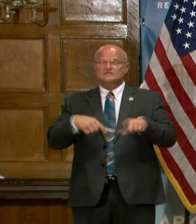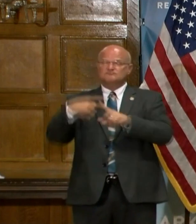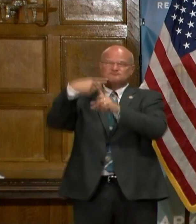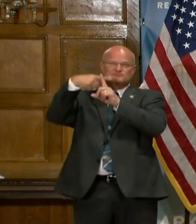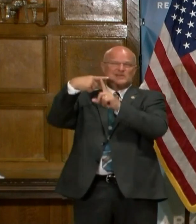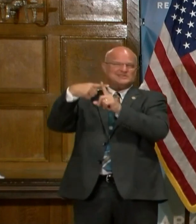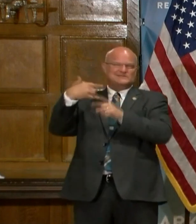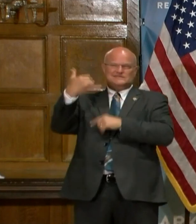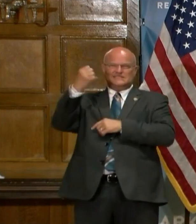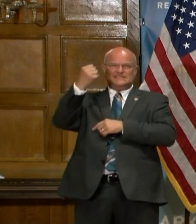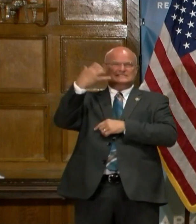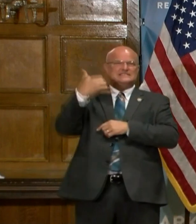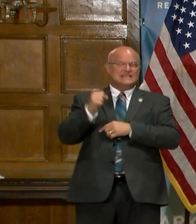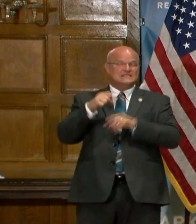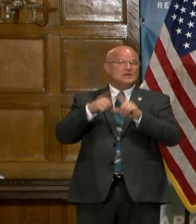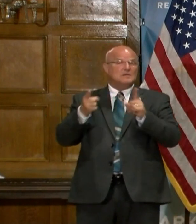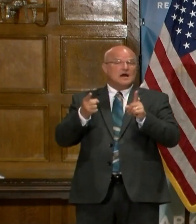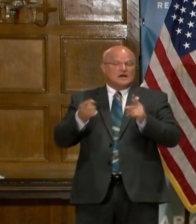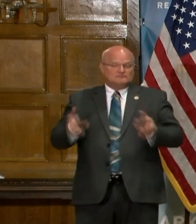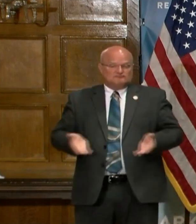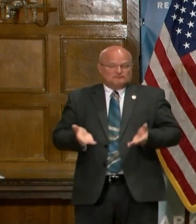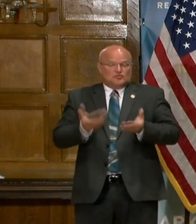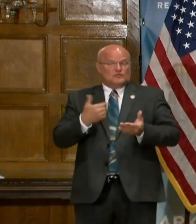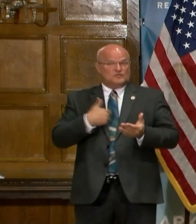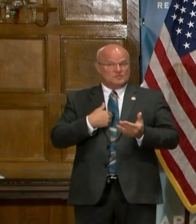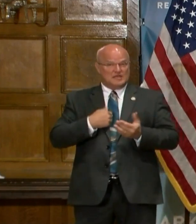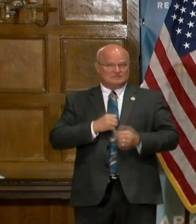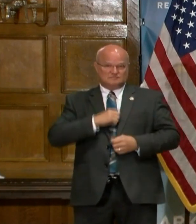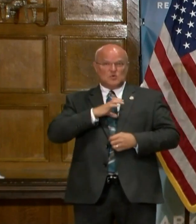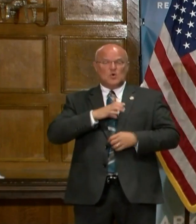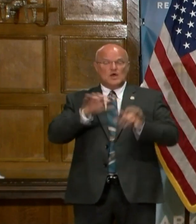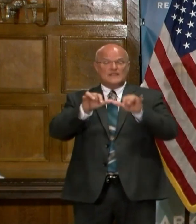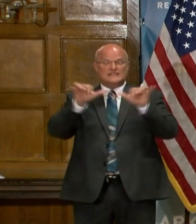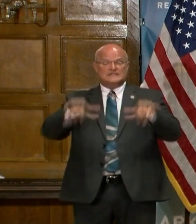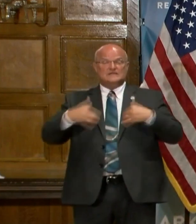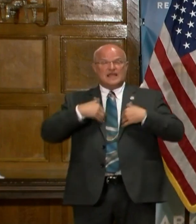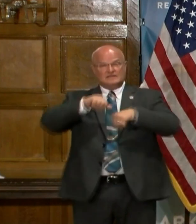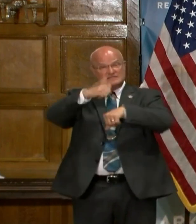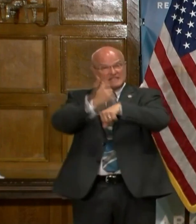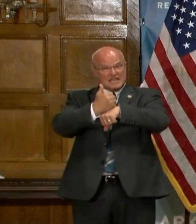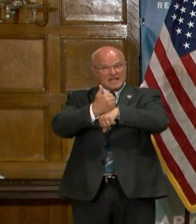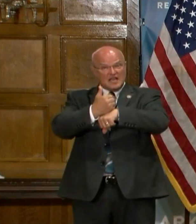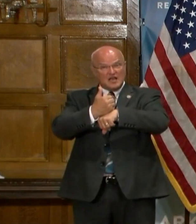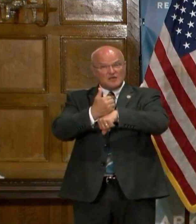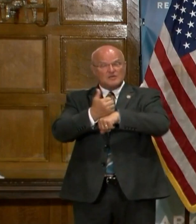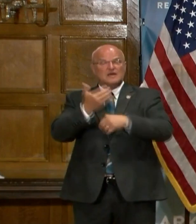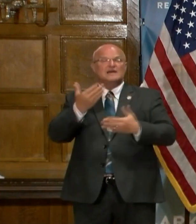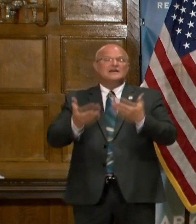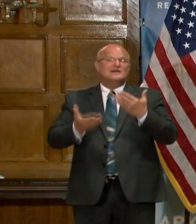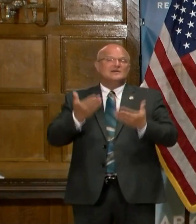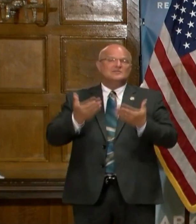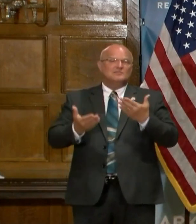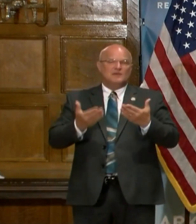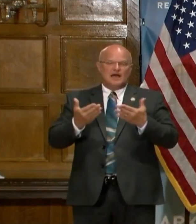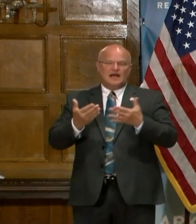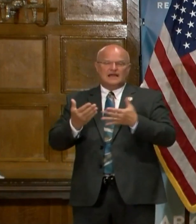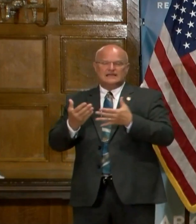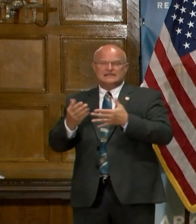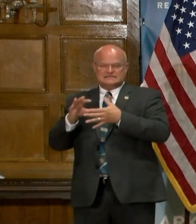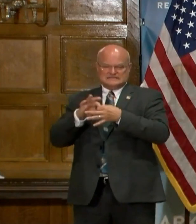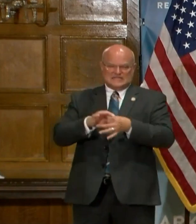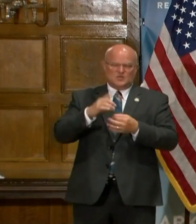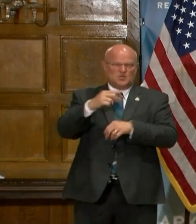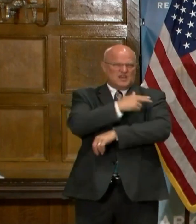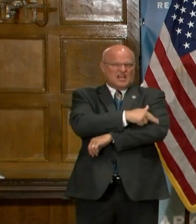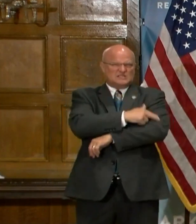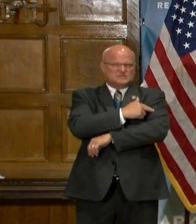very positive, but what is encouraging to me is the systems that we have in place. As it might get tied in one